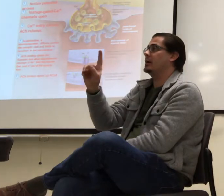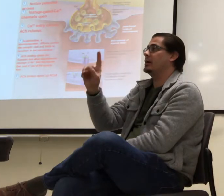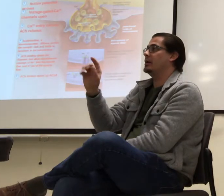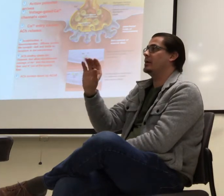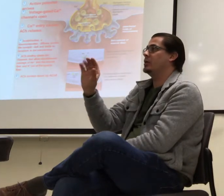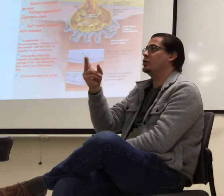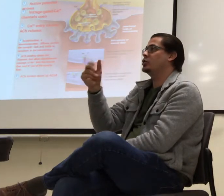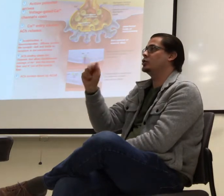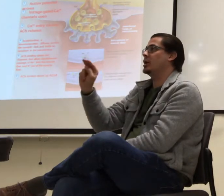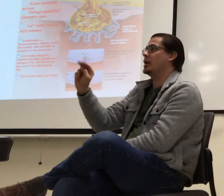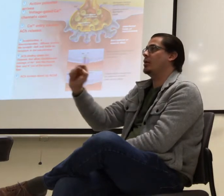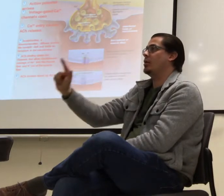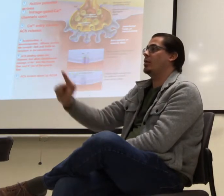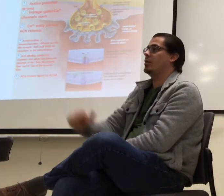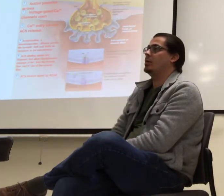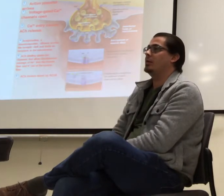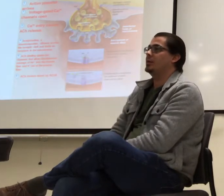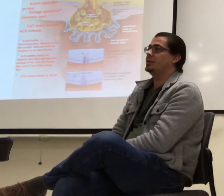here.